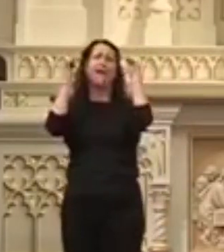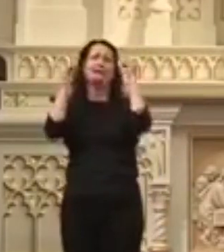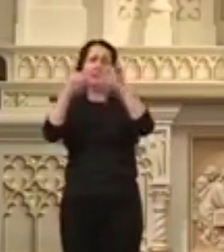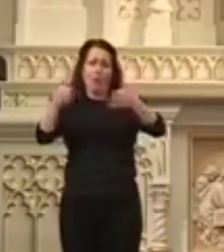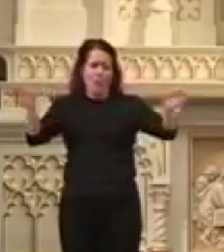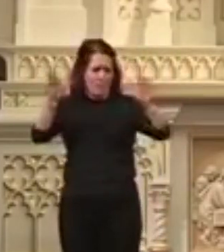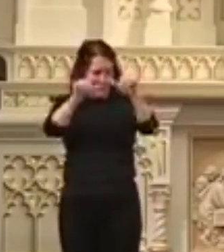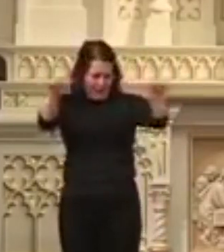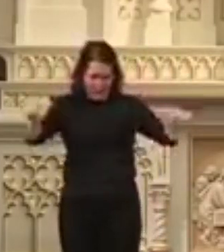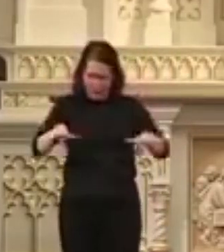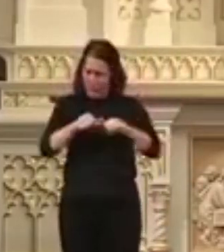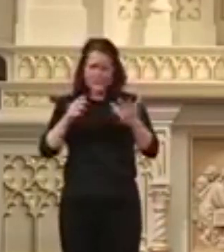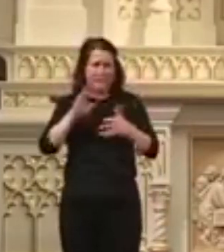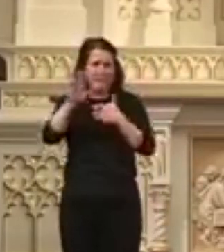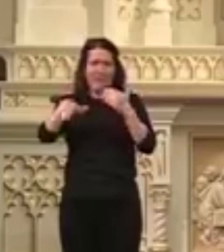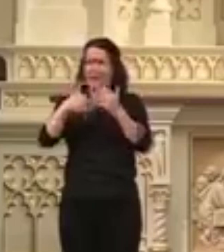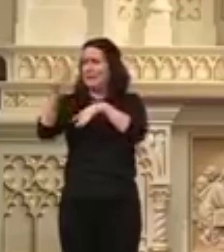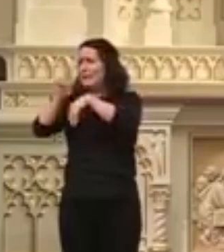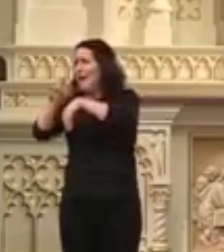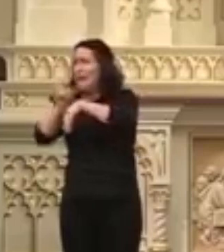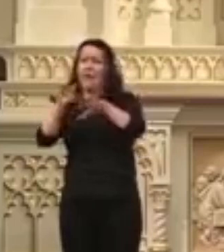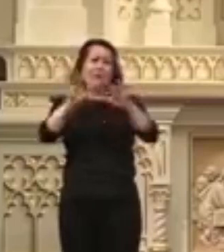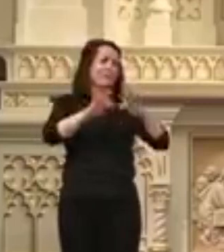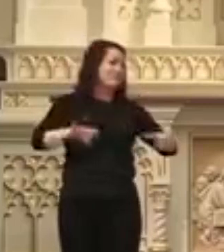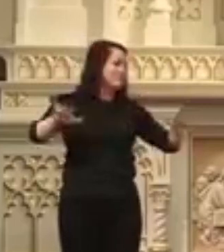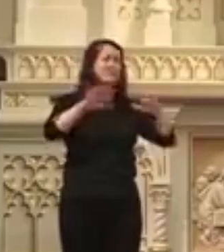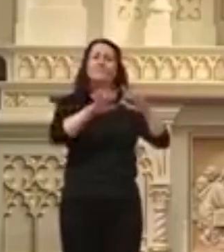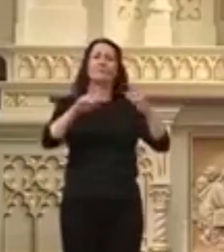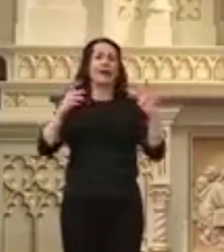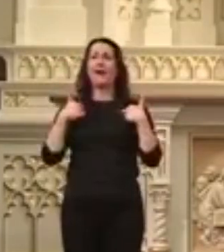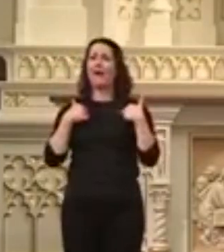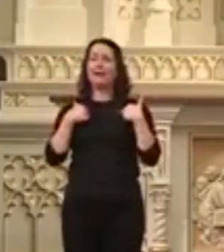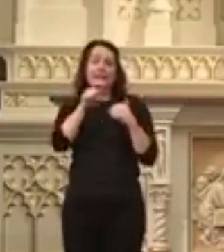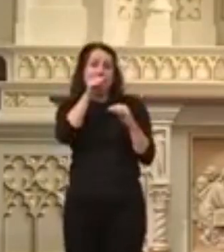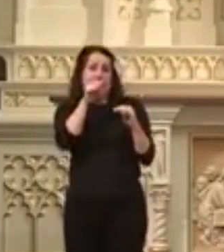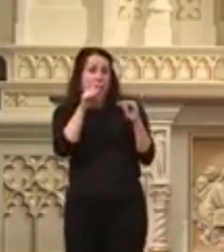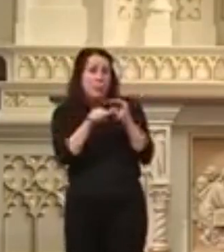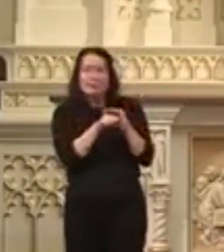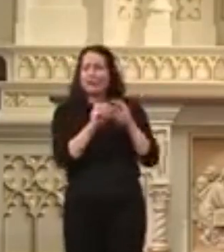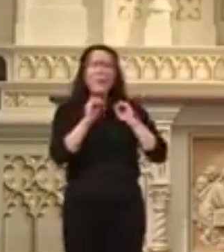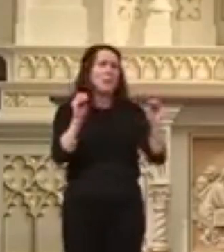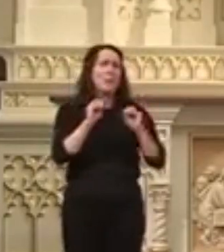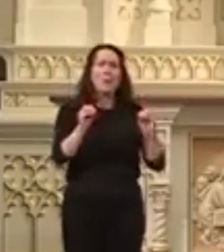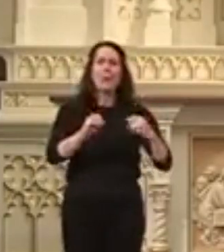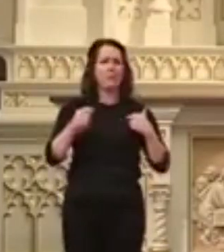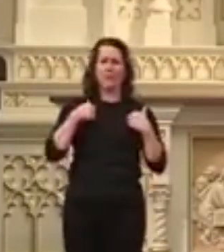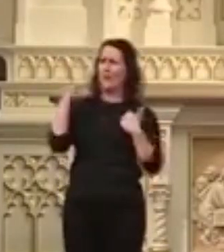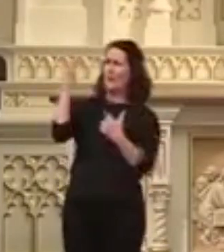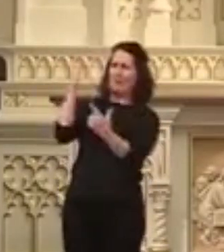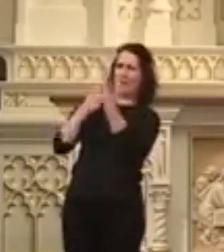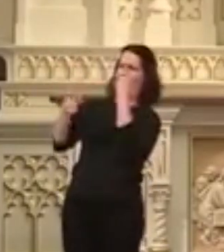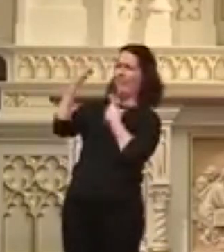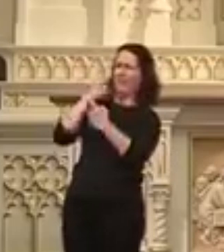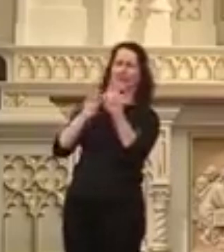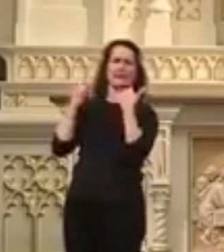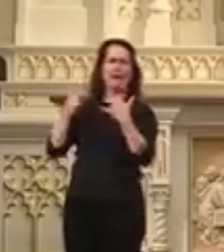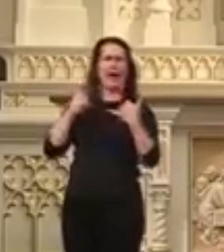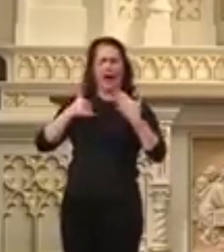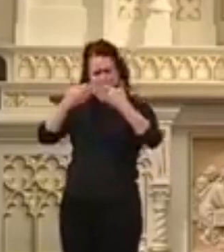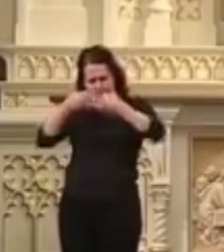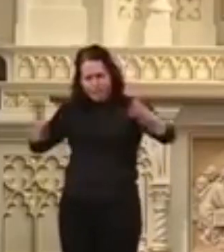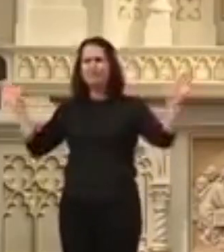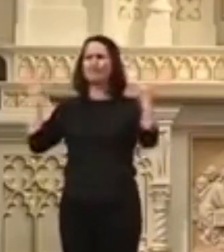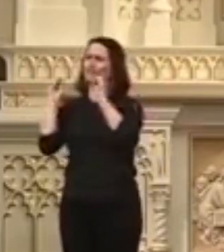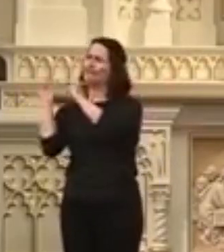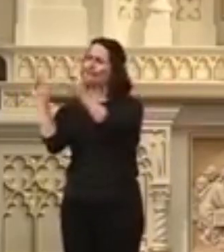area where all the Jews gather. And in secret I have said nothing. Why ask me? Ask those